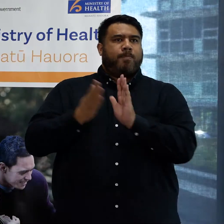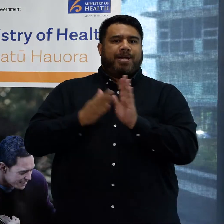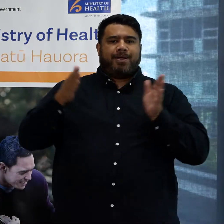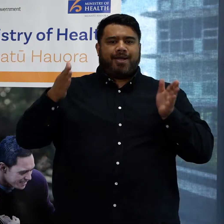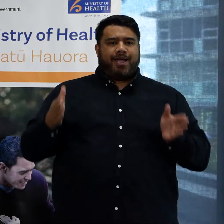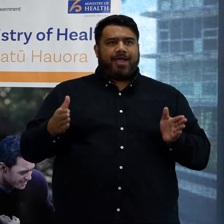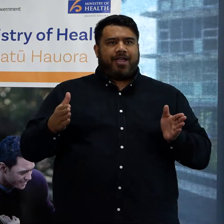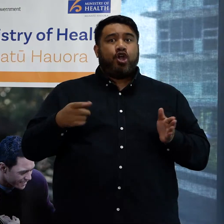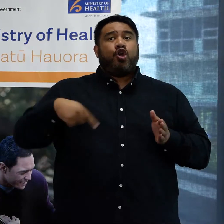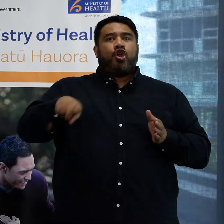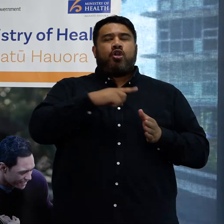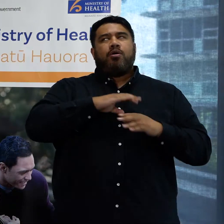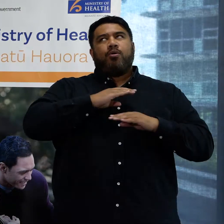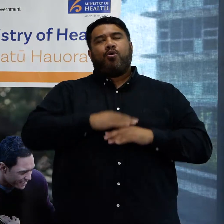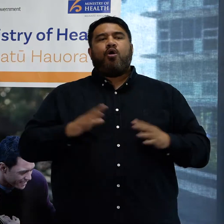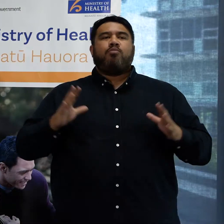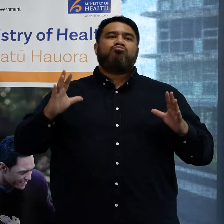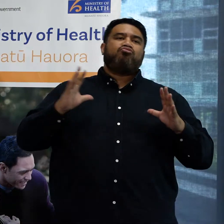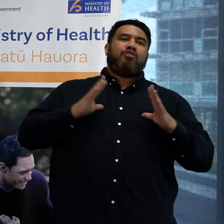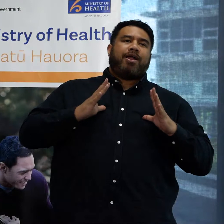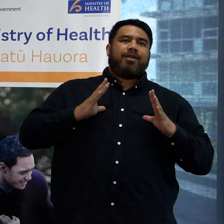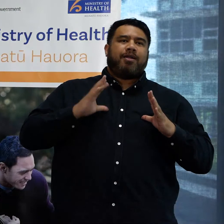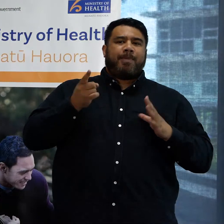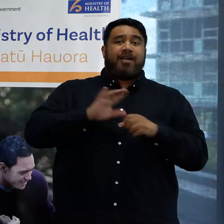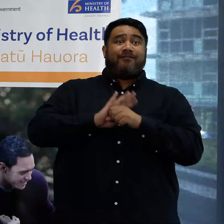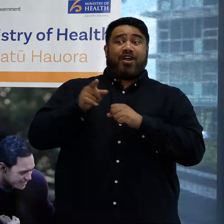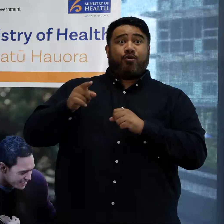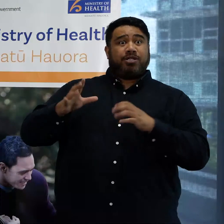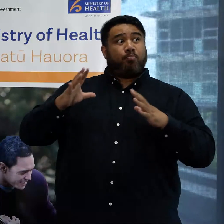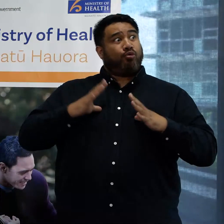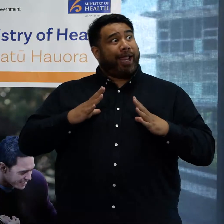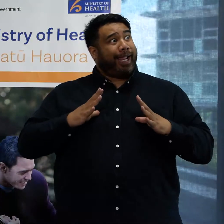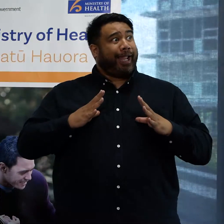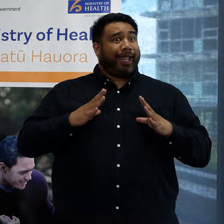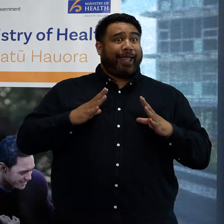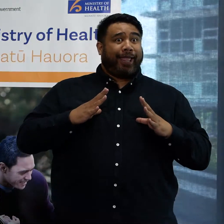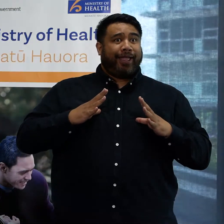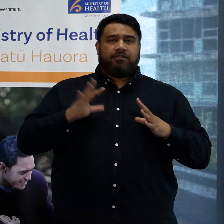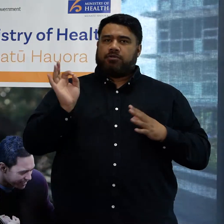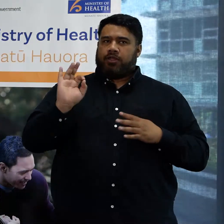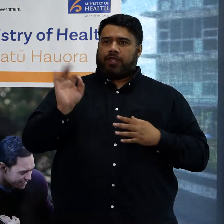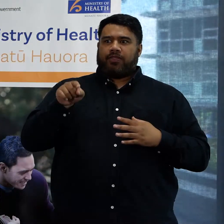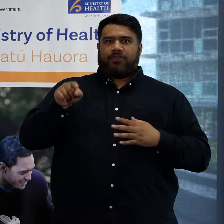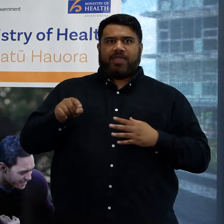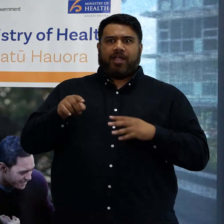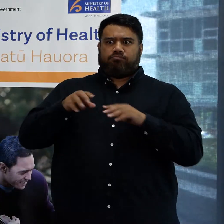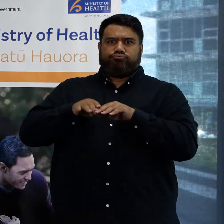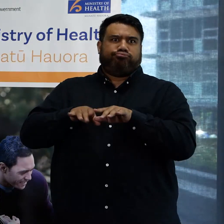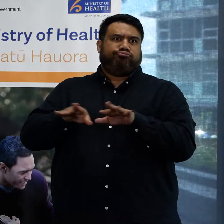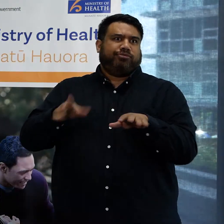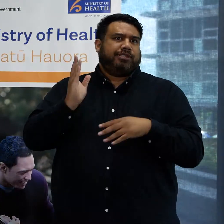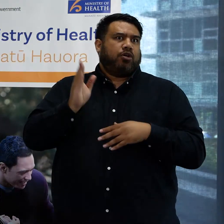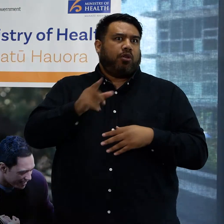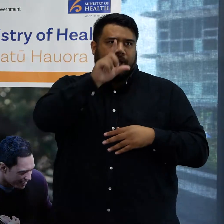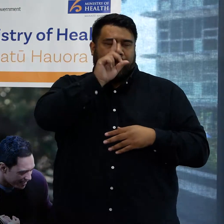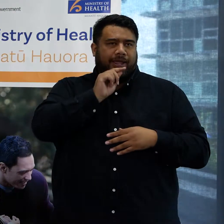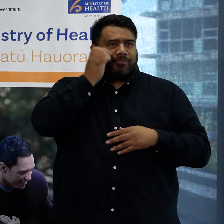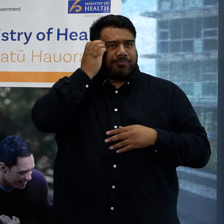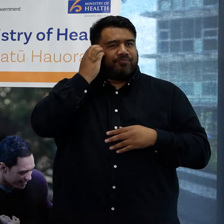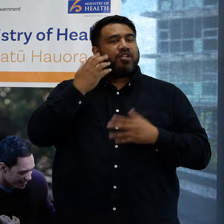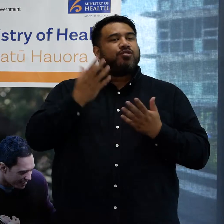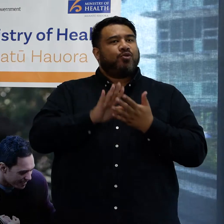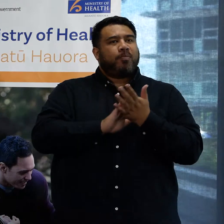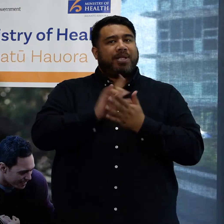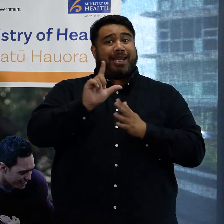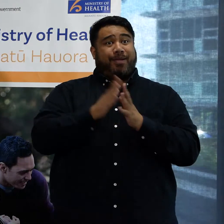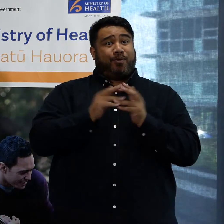many people. Remember, though, this virus does not take breaks. So wherever you go, whatever you're doing over Labour weekend,